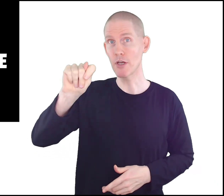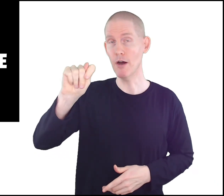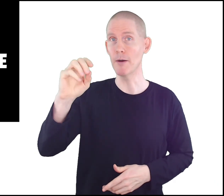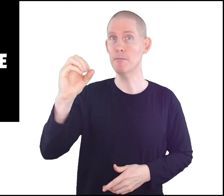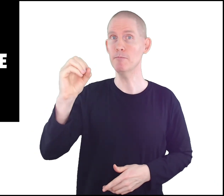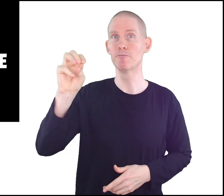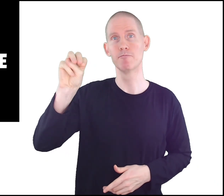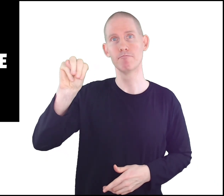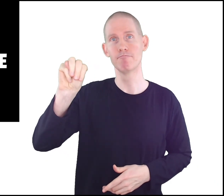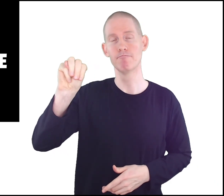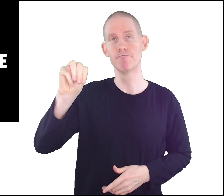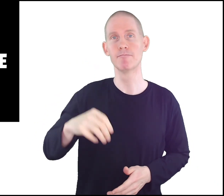Tom.